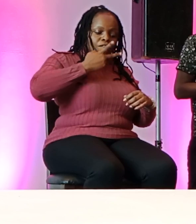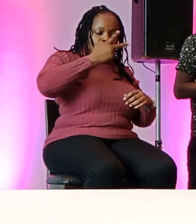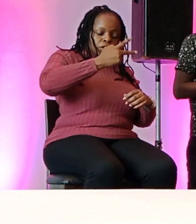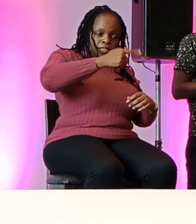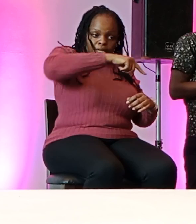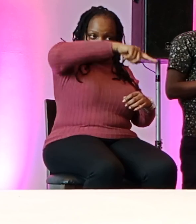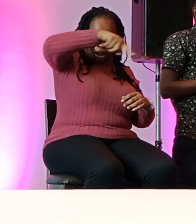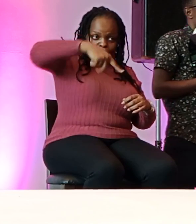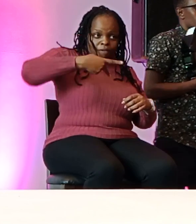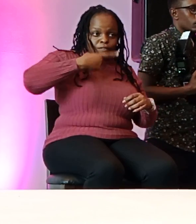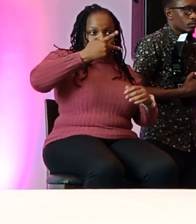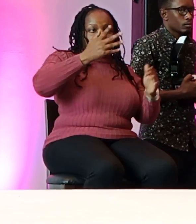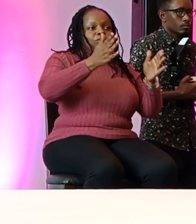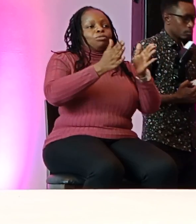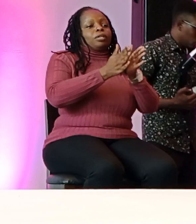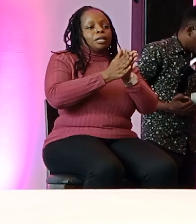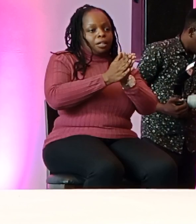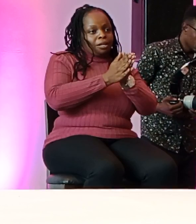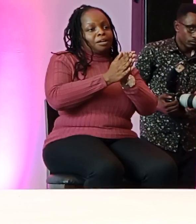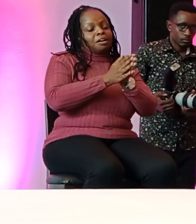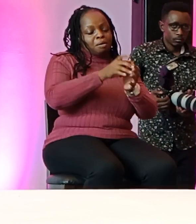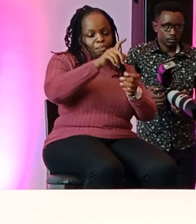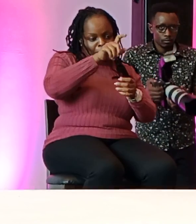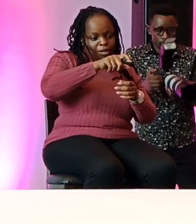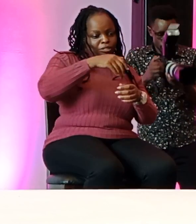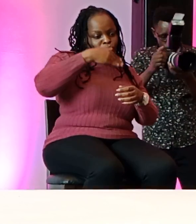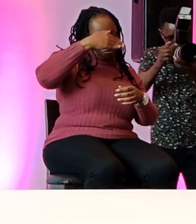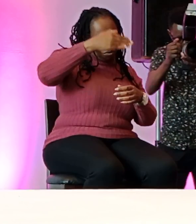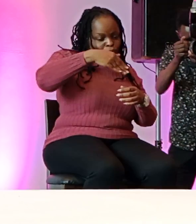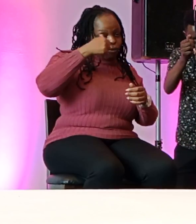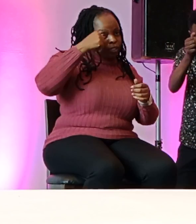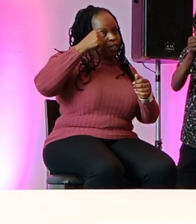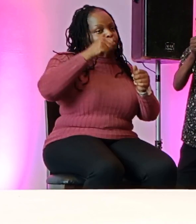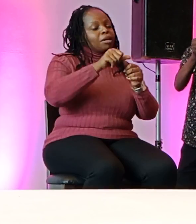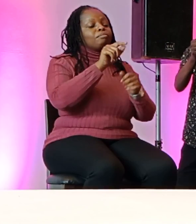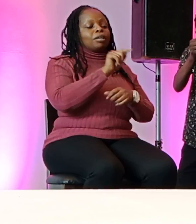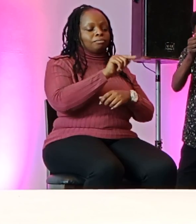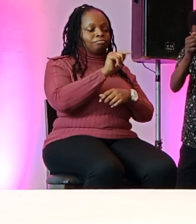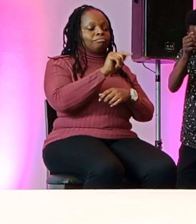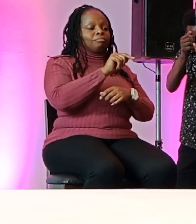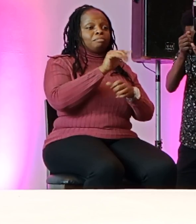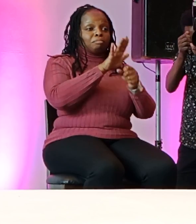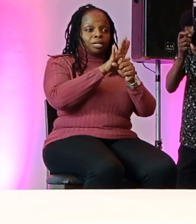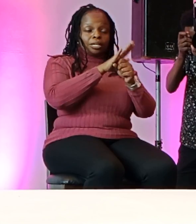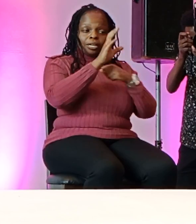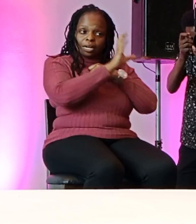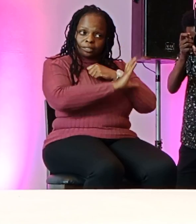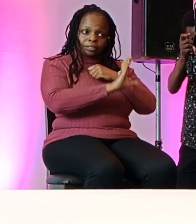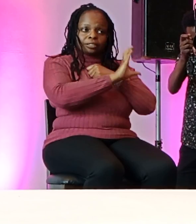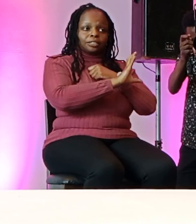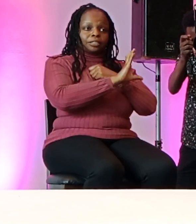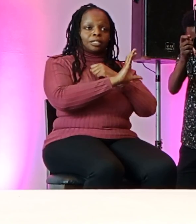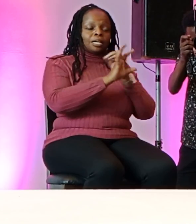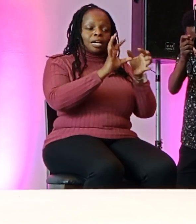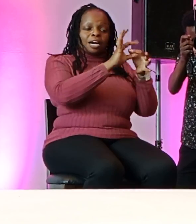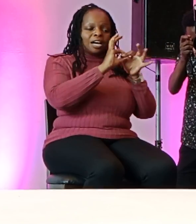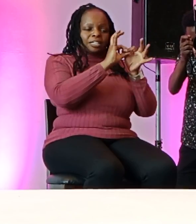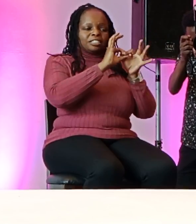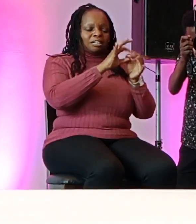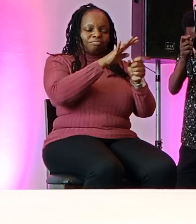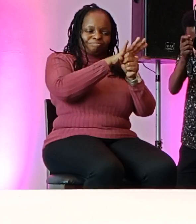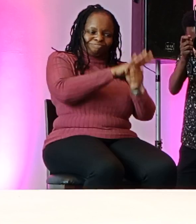our voice together. And we must always remember that. In many countries, cultural